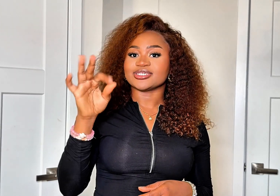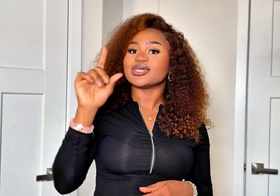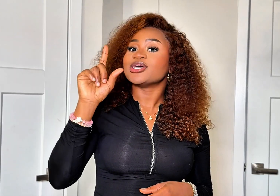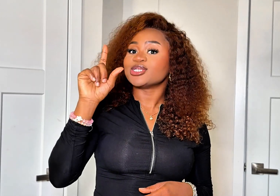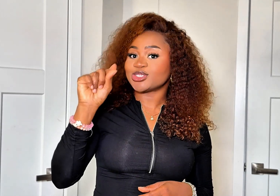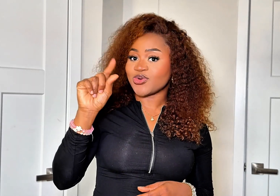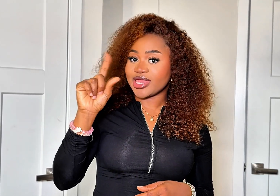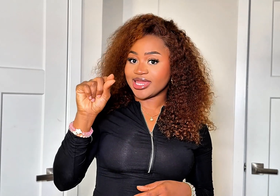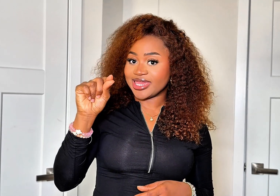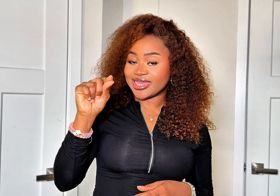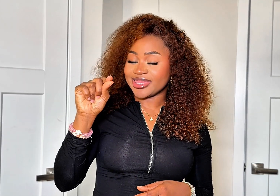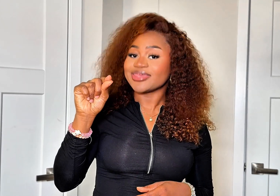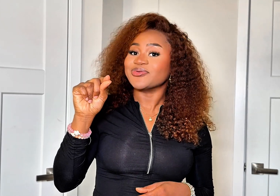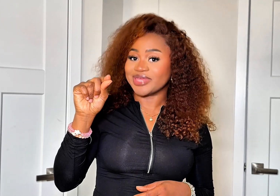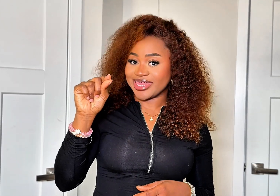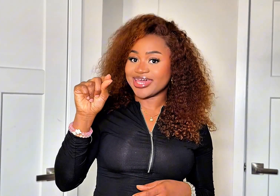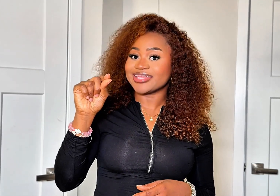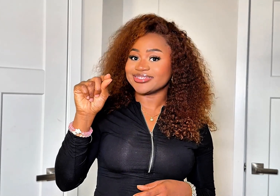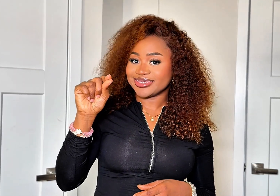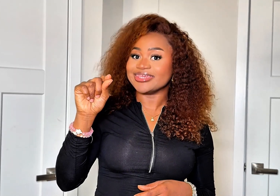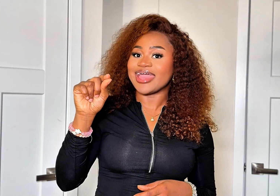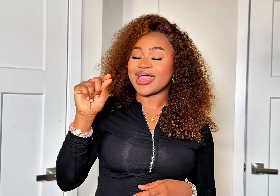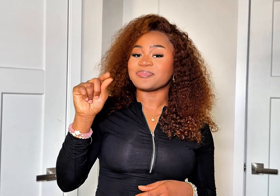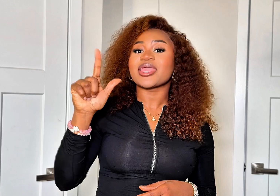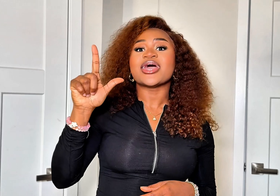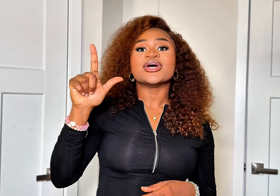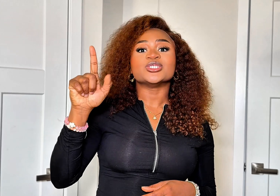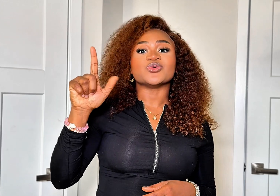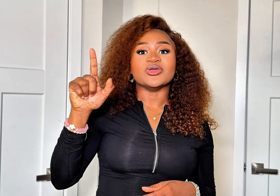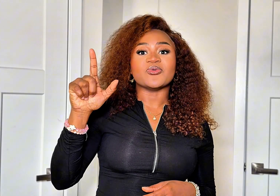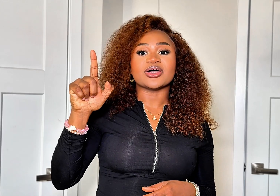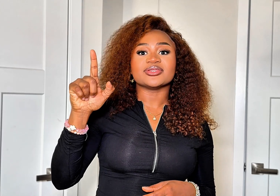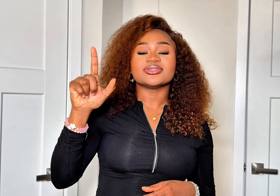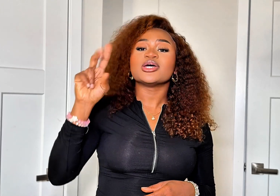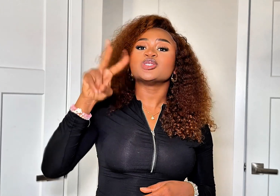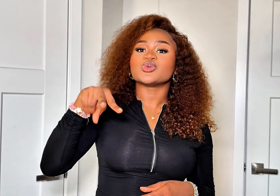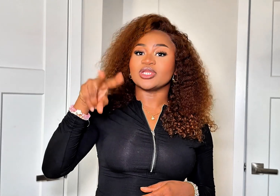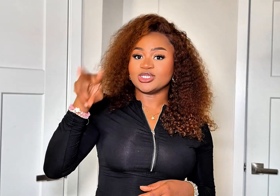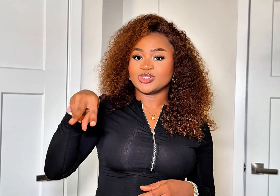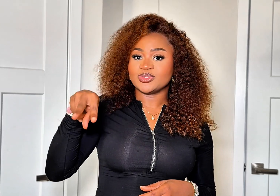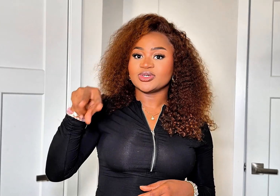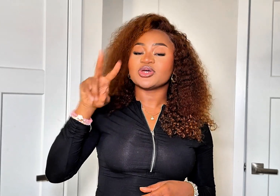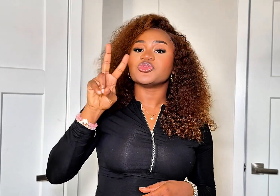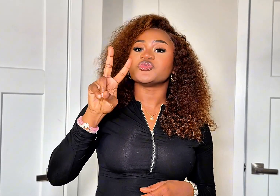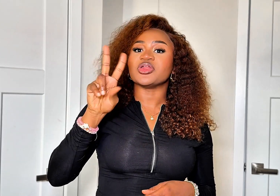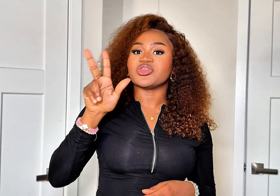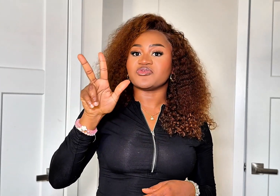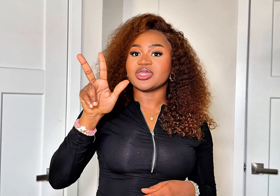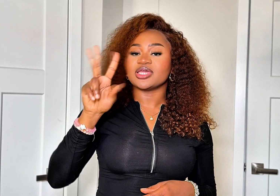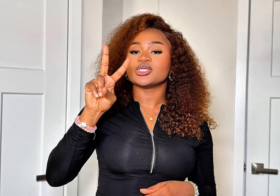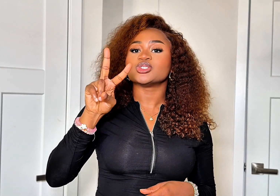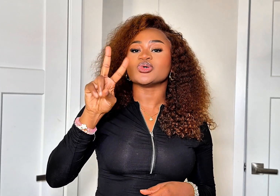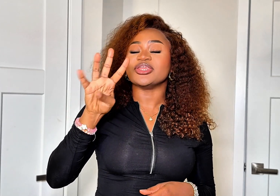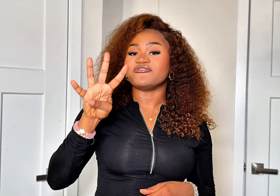19, 20. We good? Yeah. 21, 22, 23,